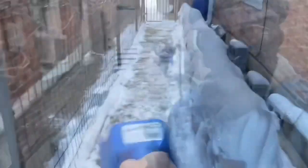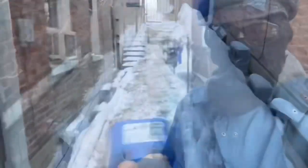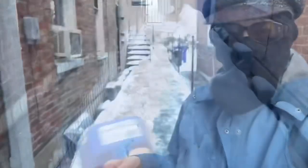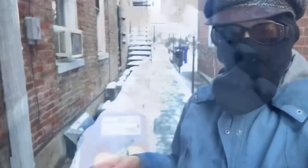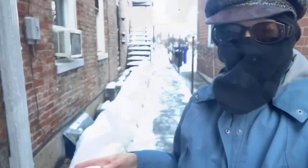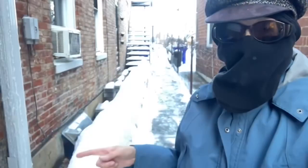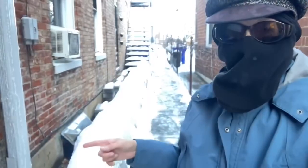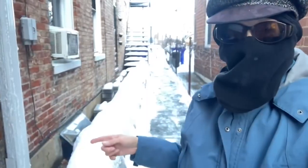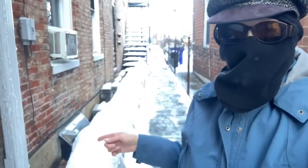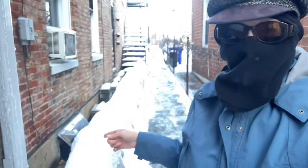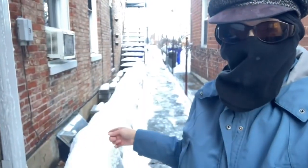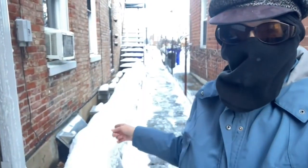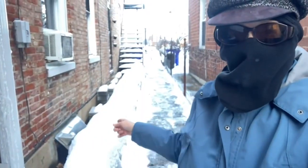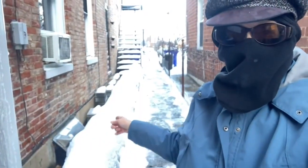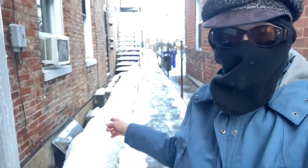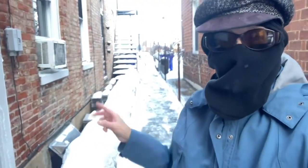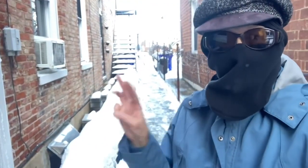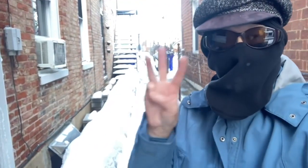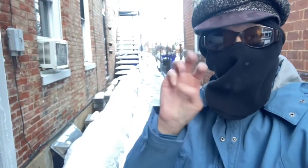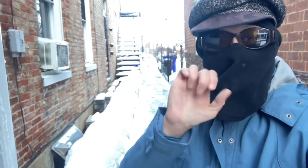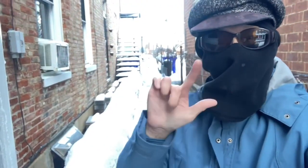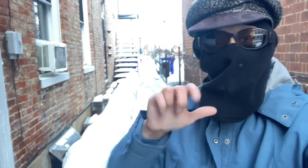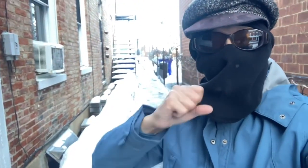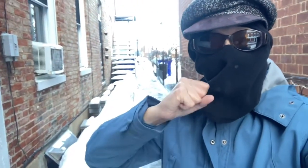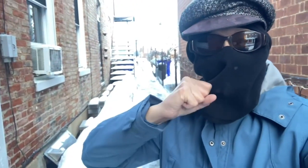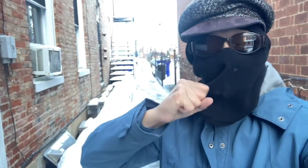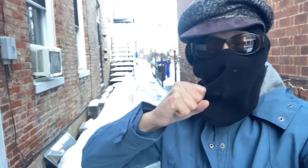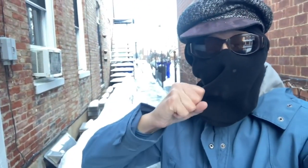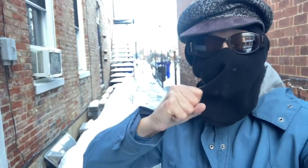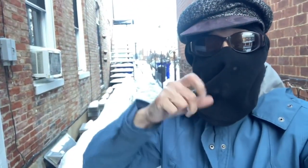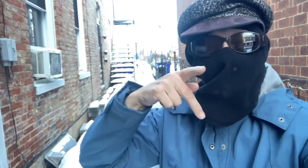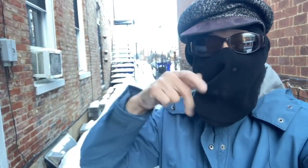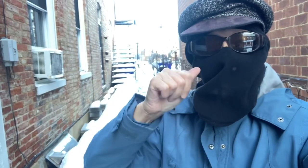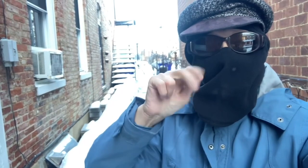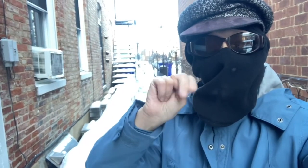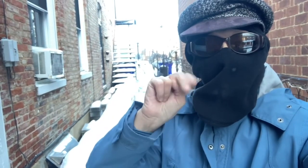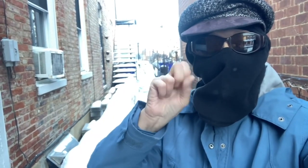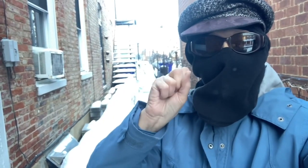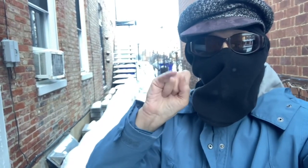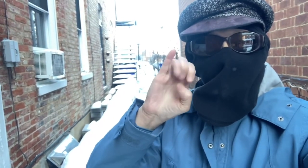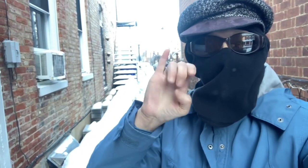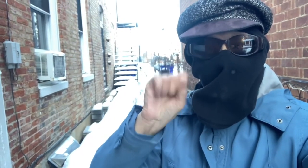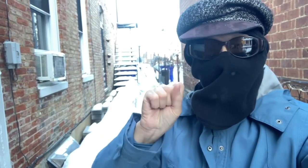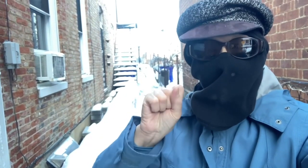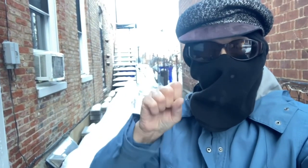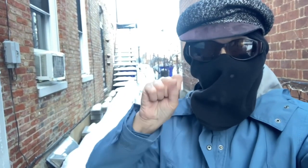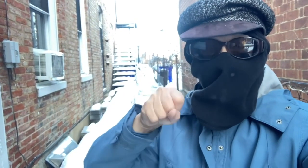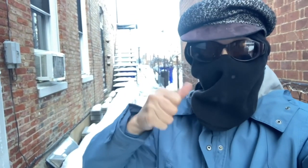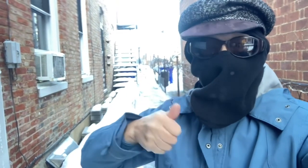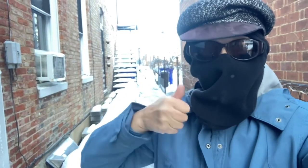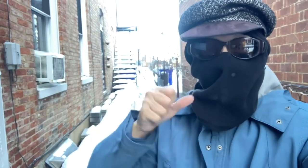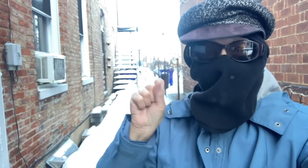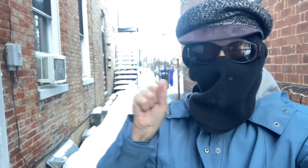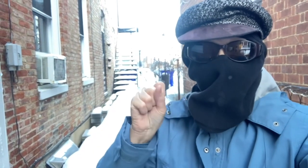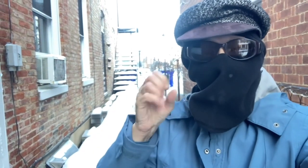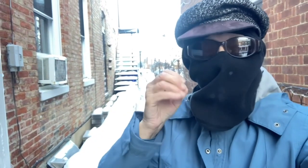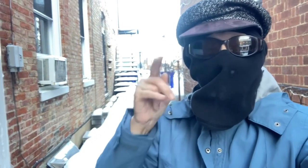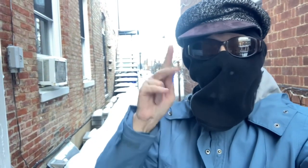salted. So this is our green stalk, and it's well protected. And I know the pansies will do